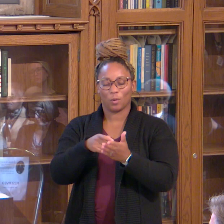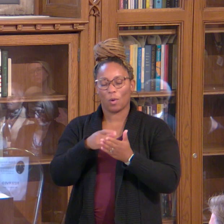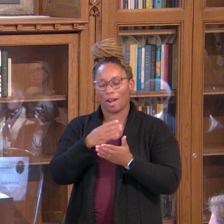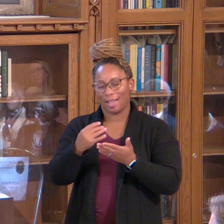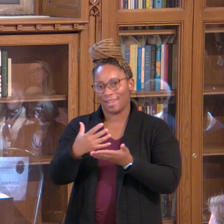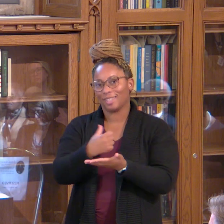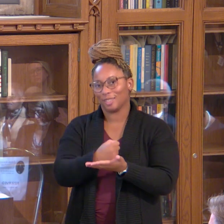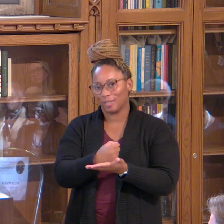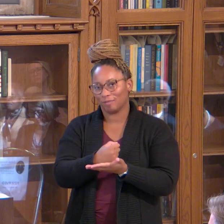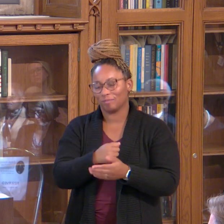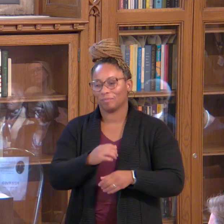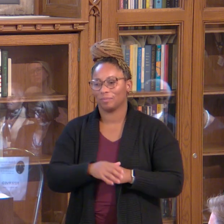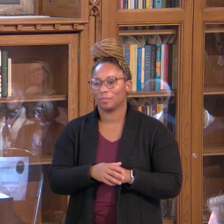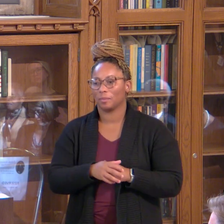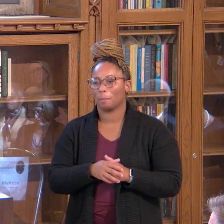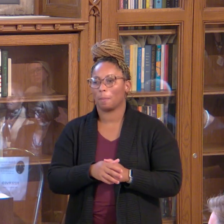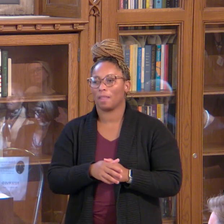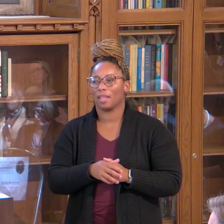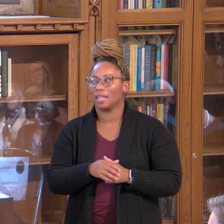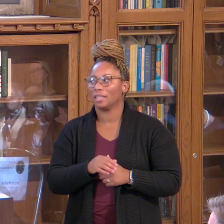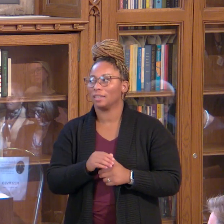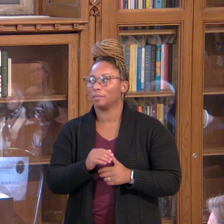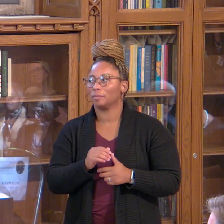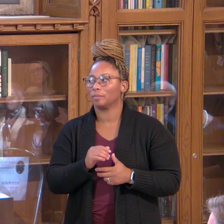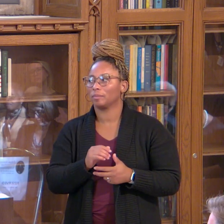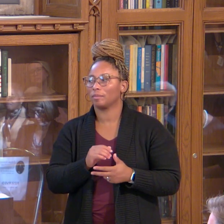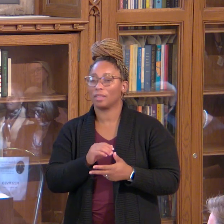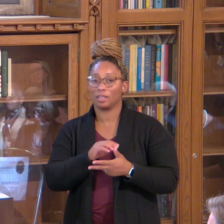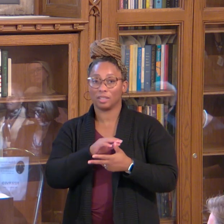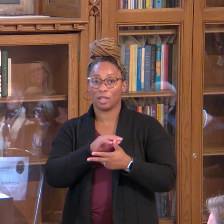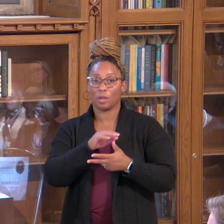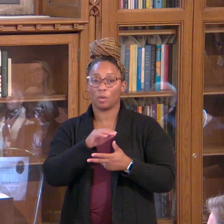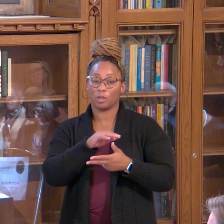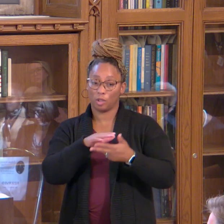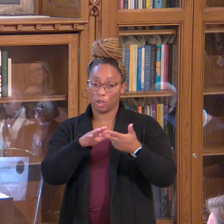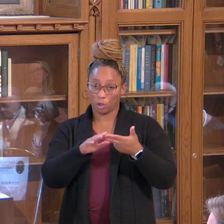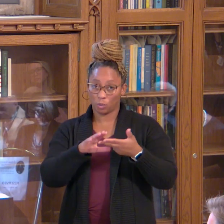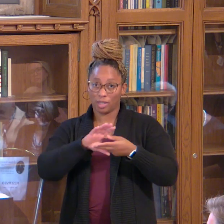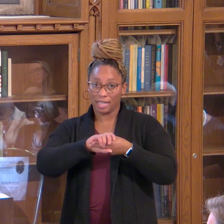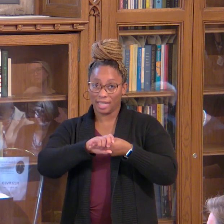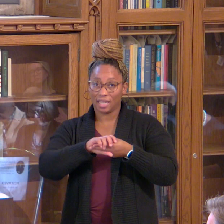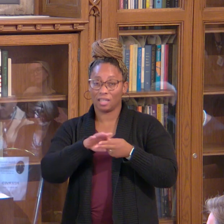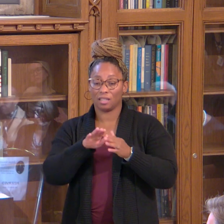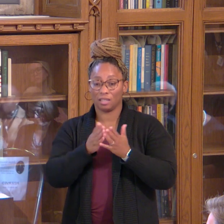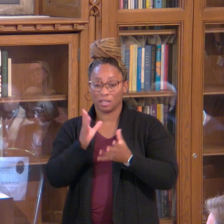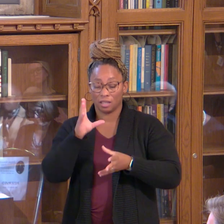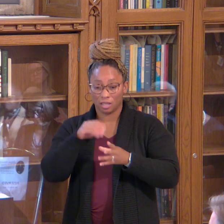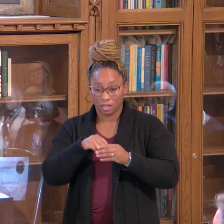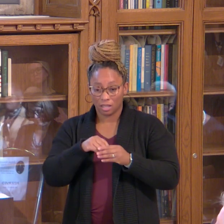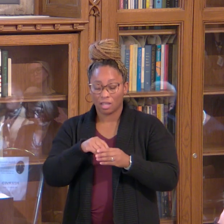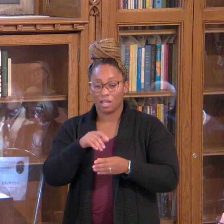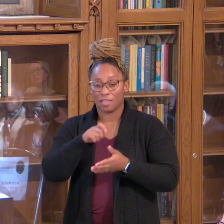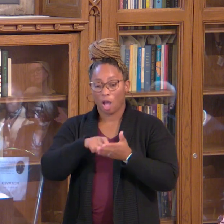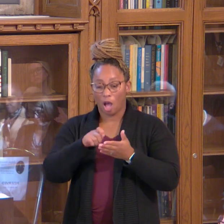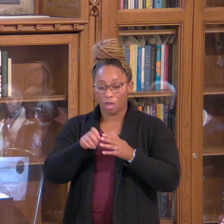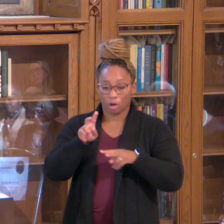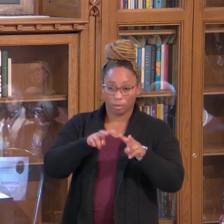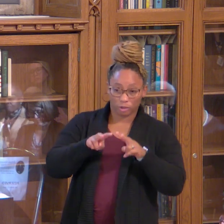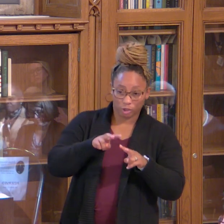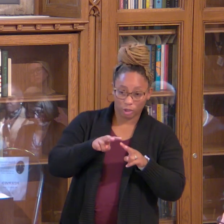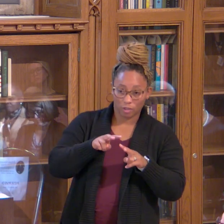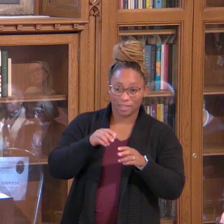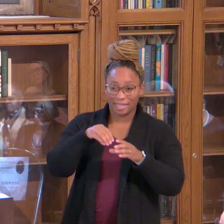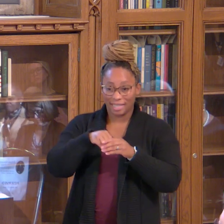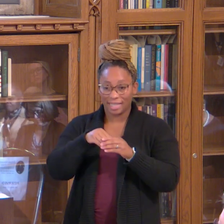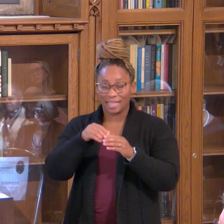deserves so together the three the three additions entail as the authors observe in the preface